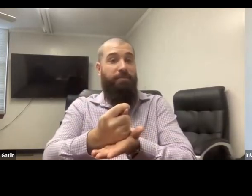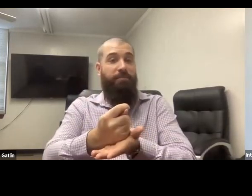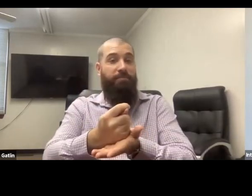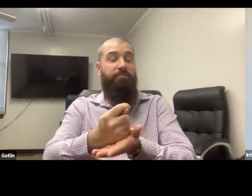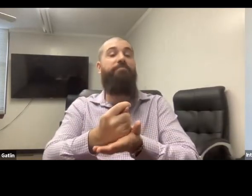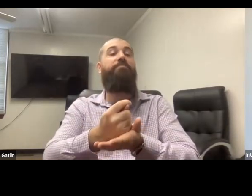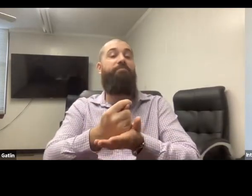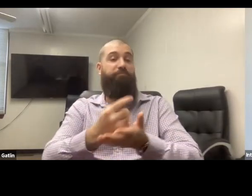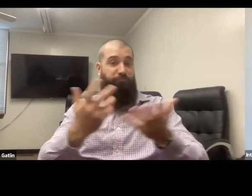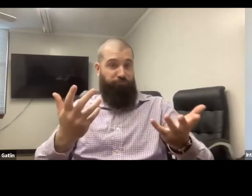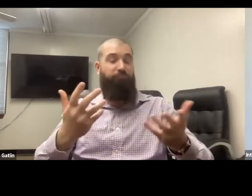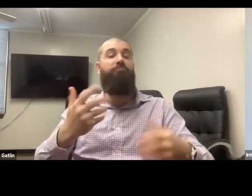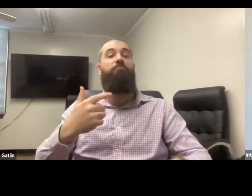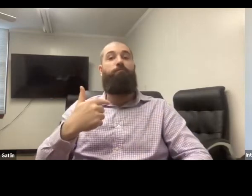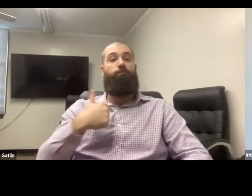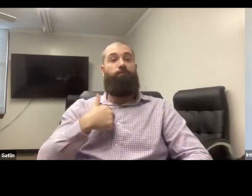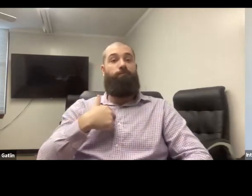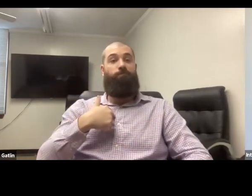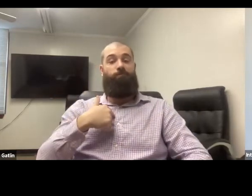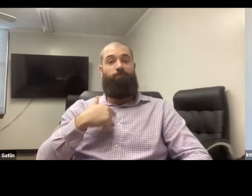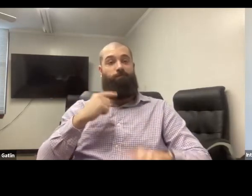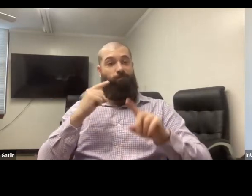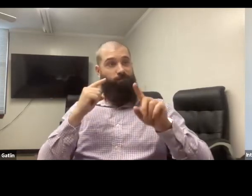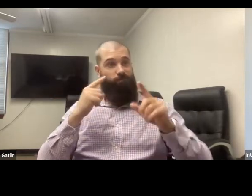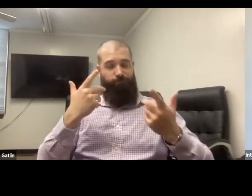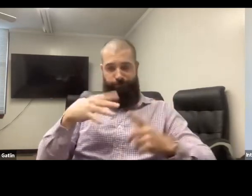let's talk about speech therapy.